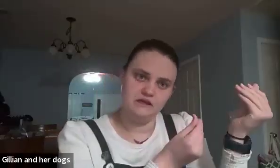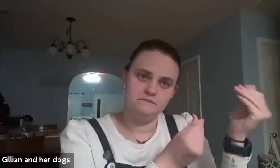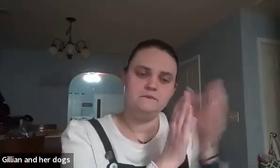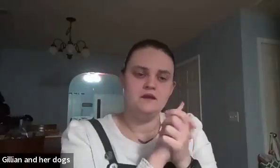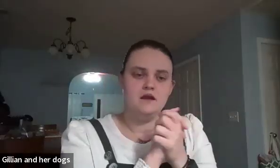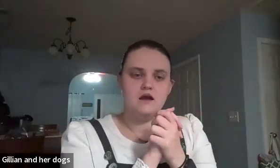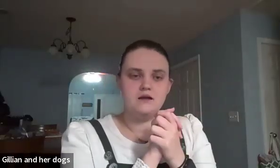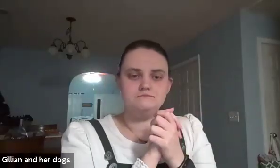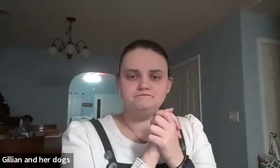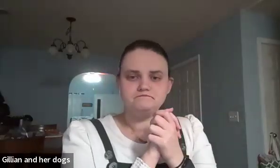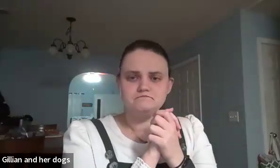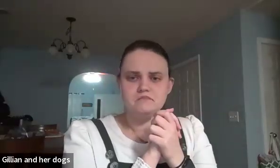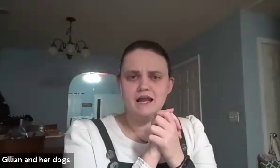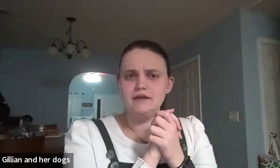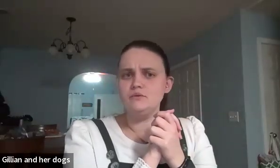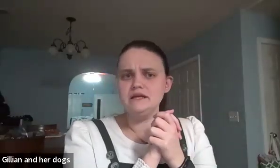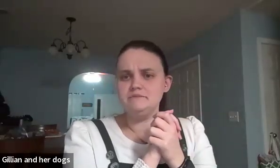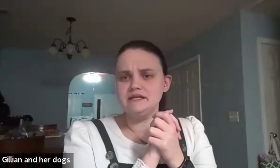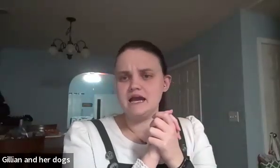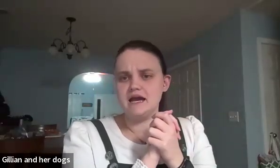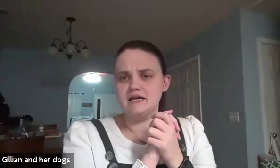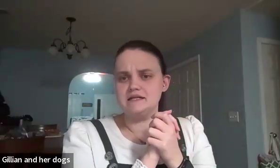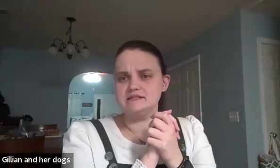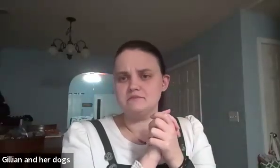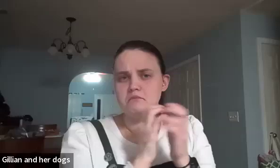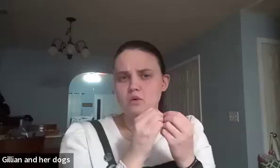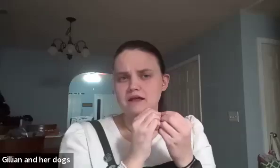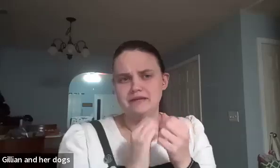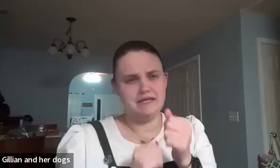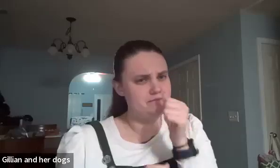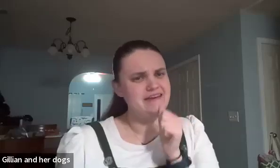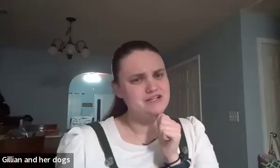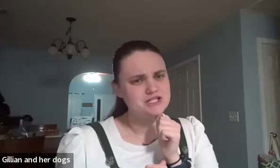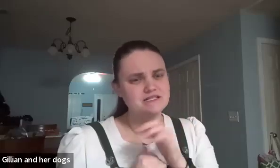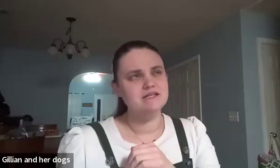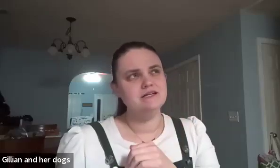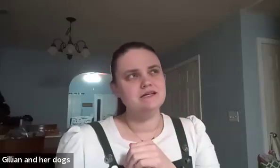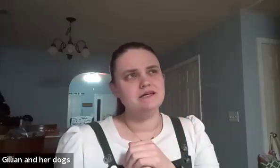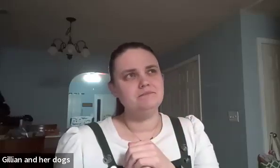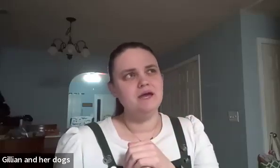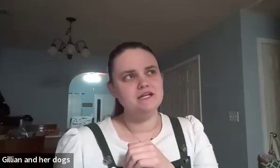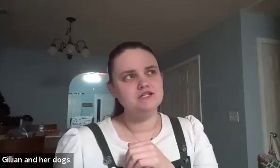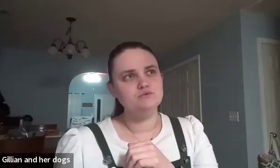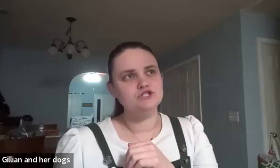smoothly. Um, it wouldn't be as more like being impatient. Impatient would